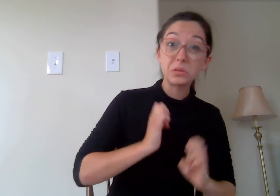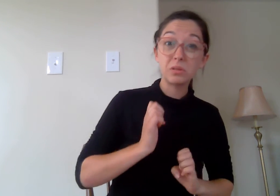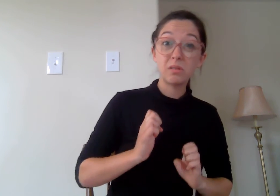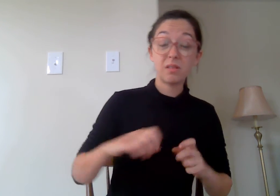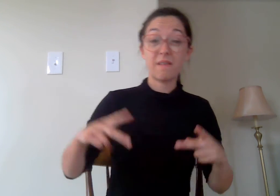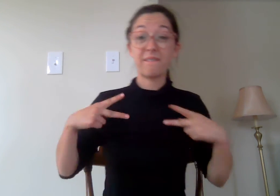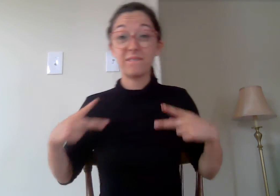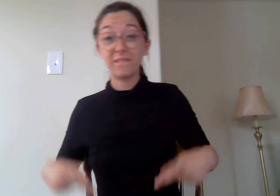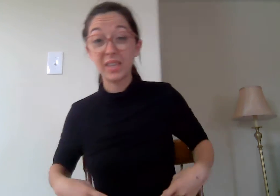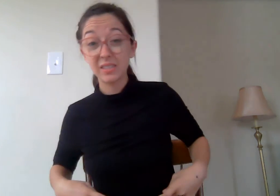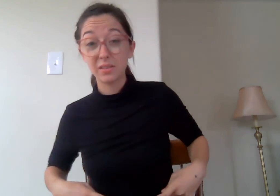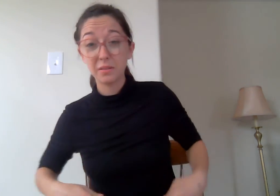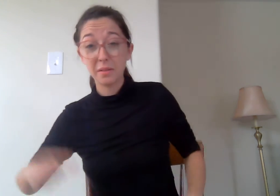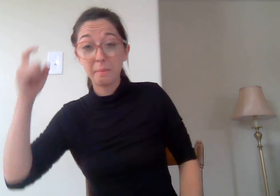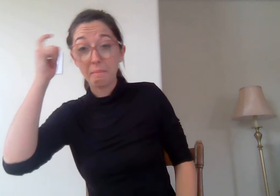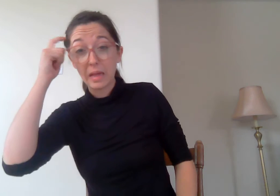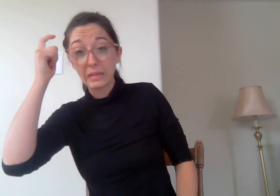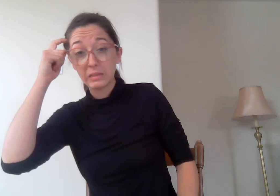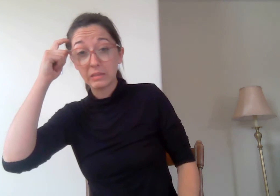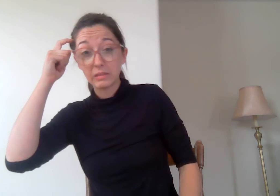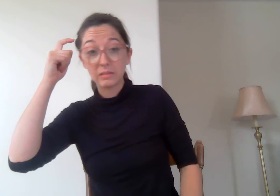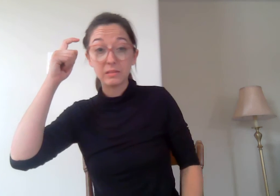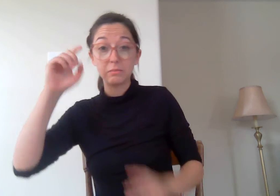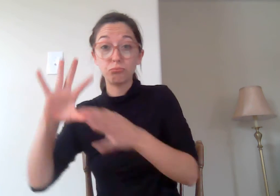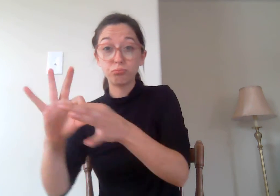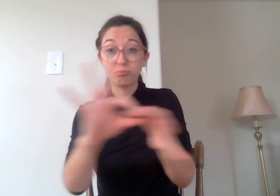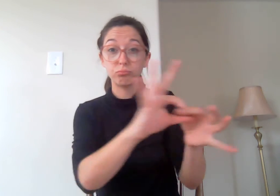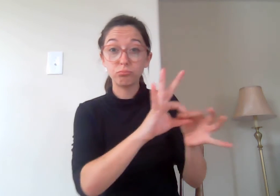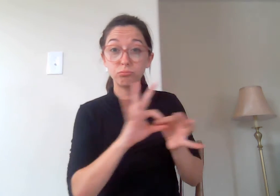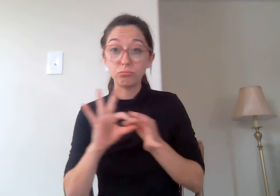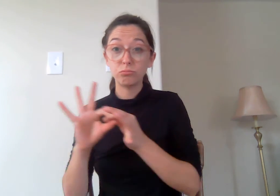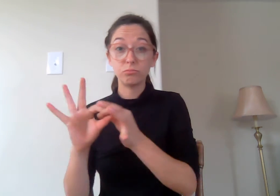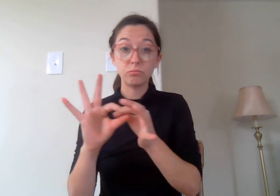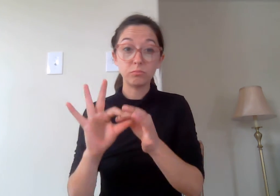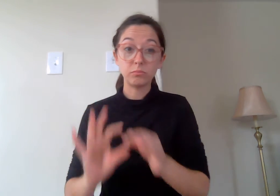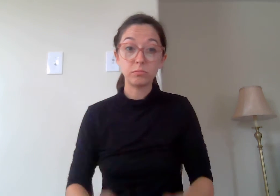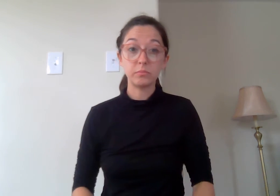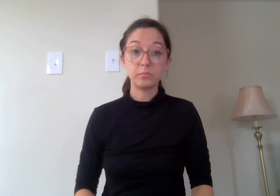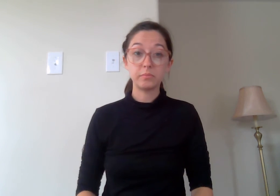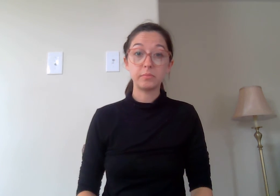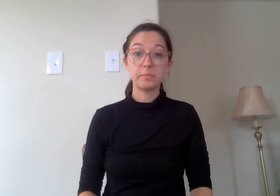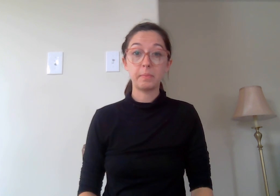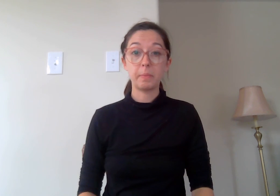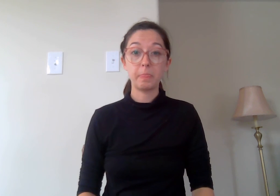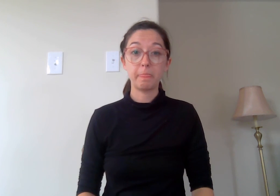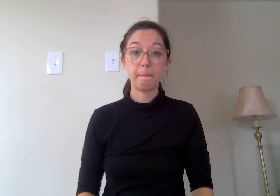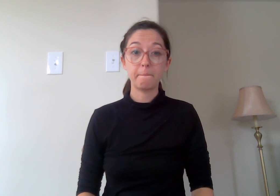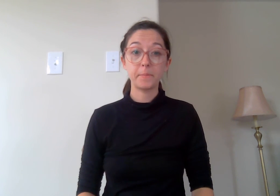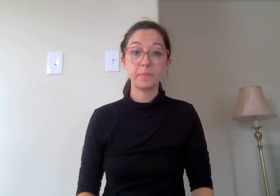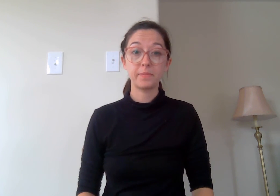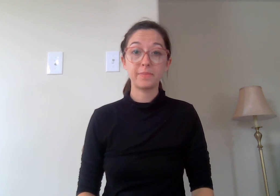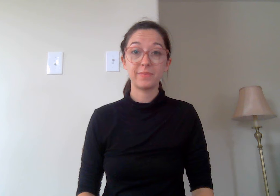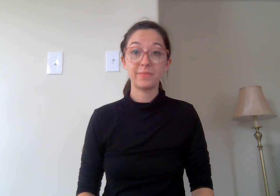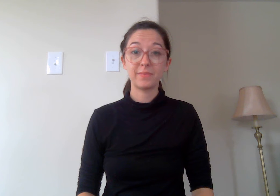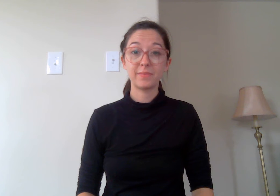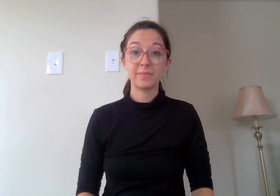you're on that much, you've got muscle tension for that long, it starts to hurt. You start to get